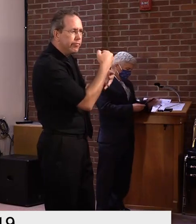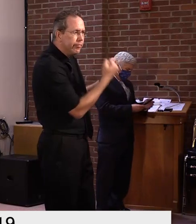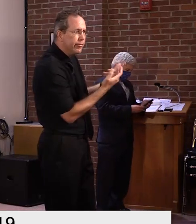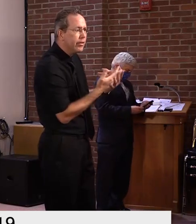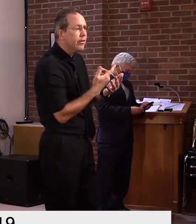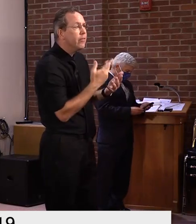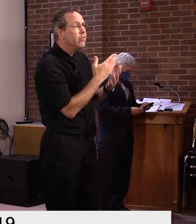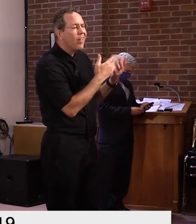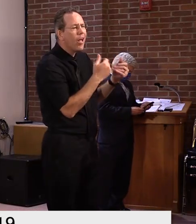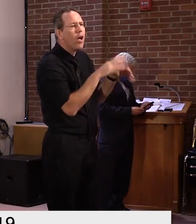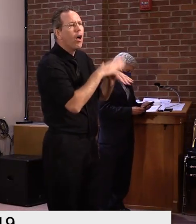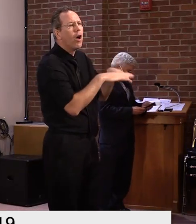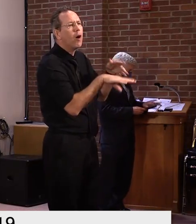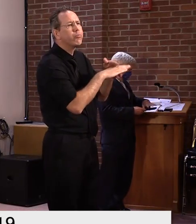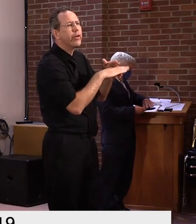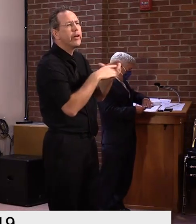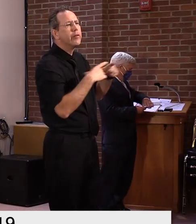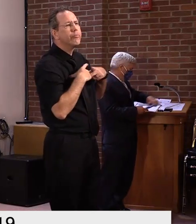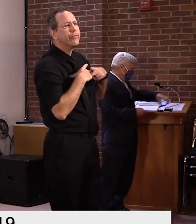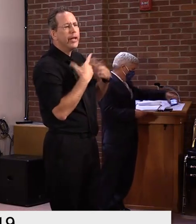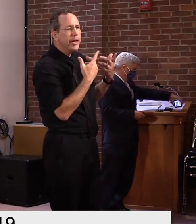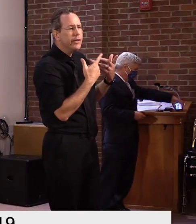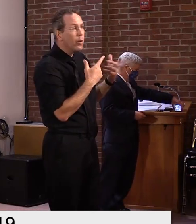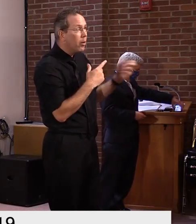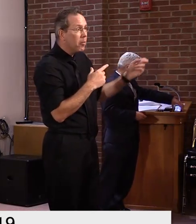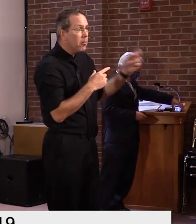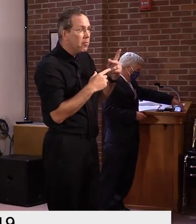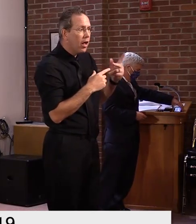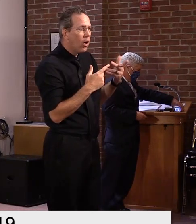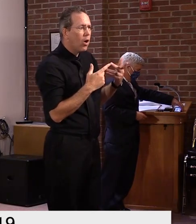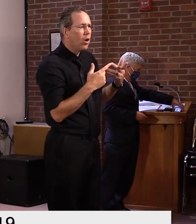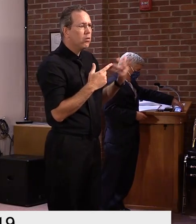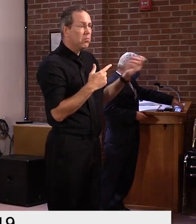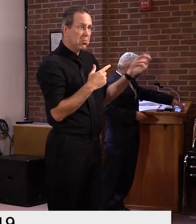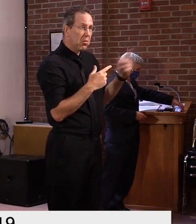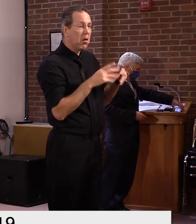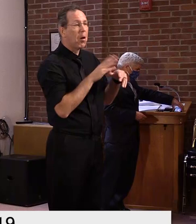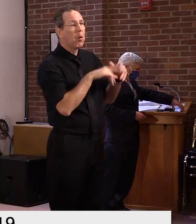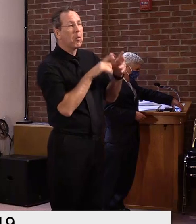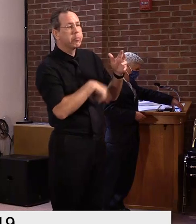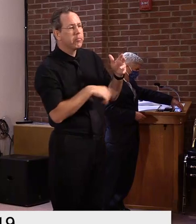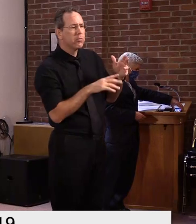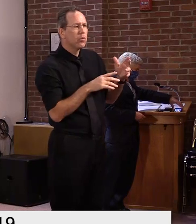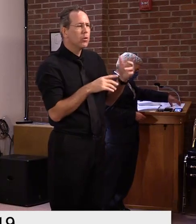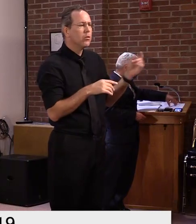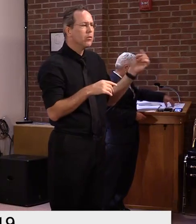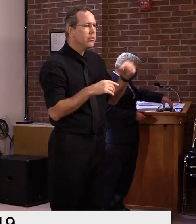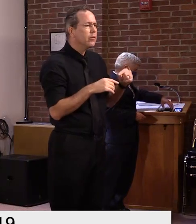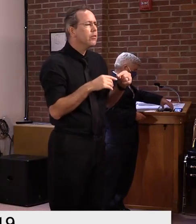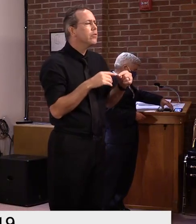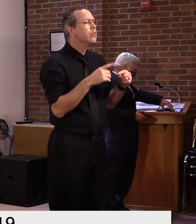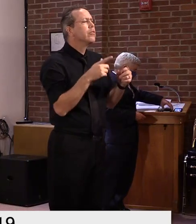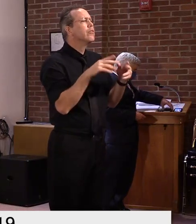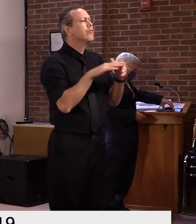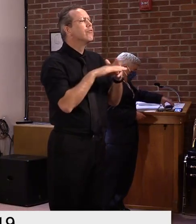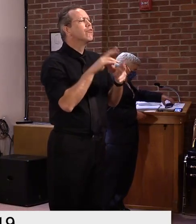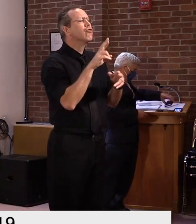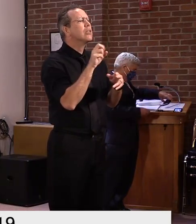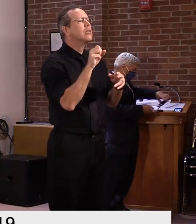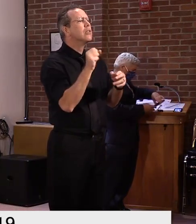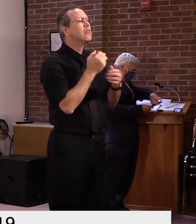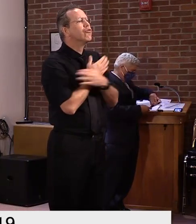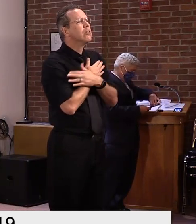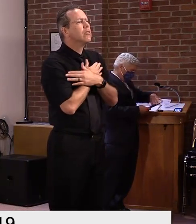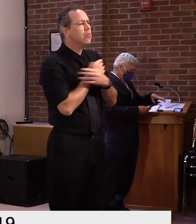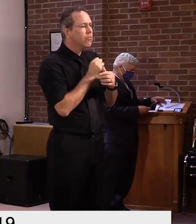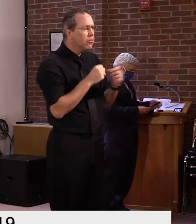an ongoing session, so they can continue to meet. But again, they can meet as long as they want. From my perspective,